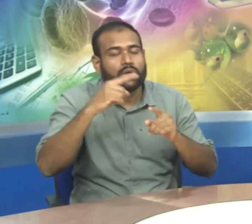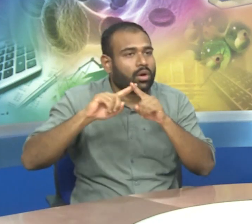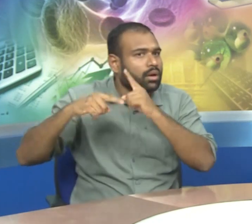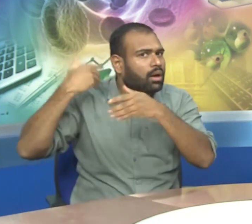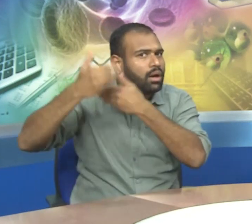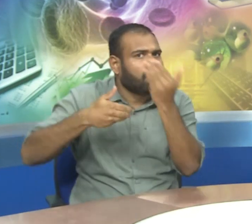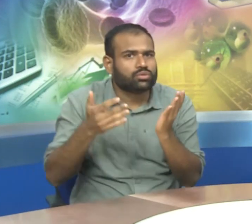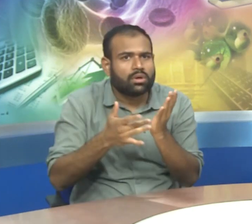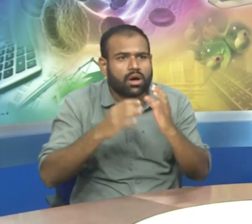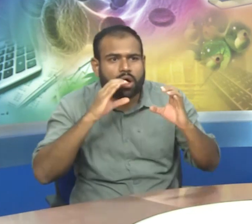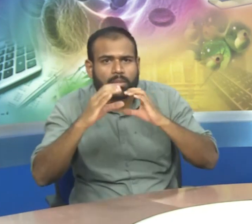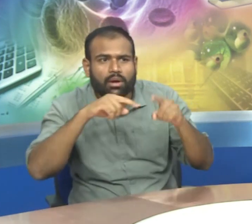general encyclopedia.